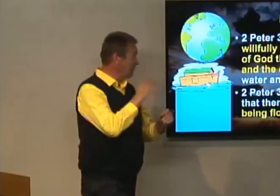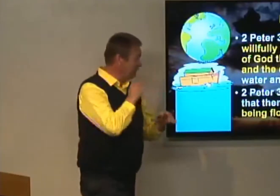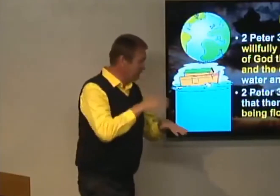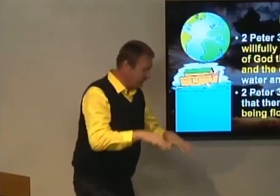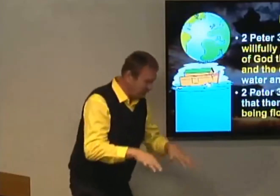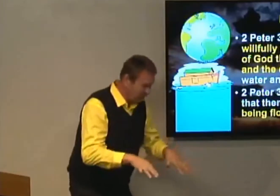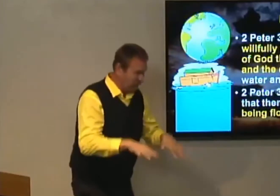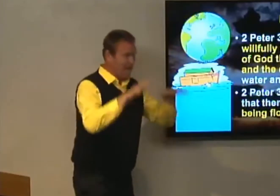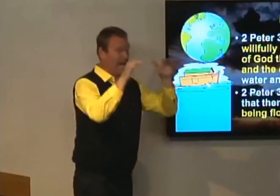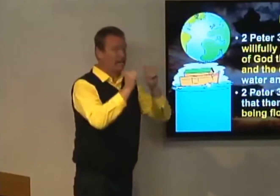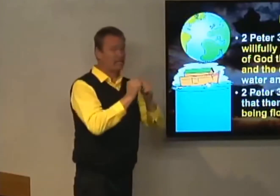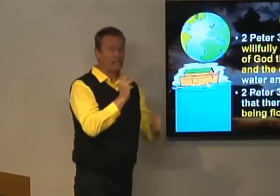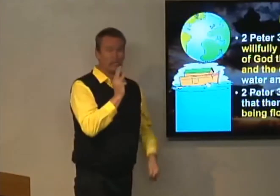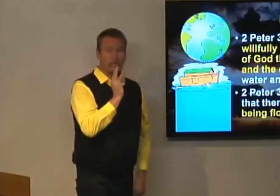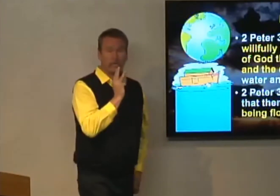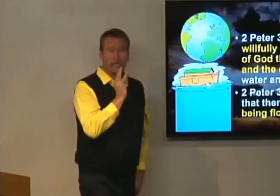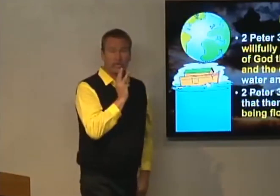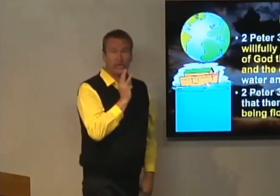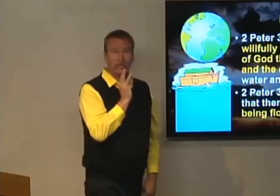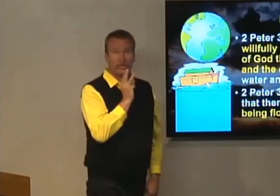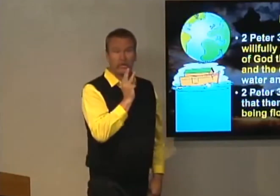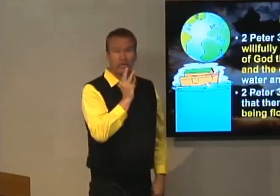existed perished, being flooded with water.